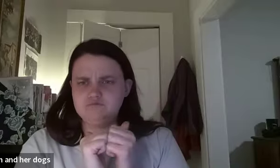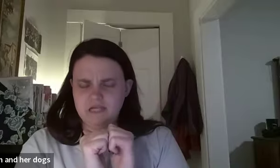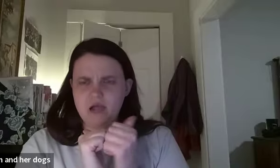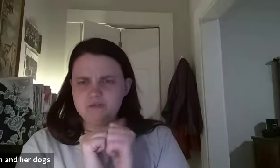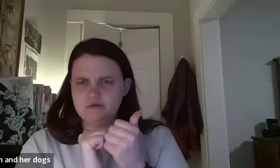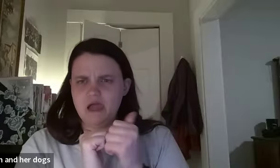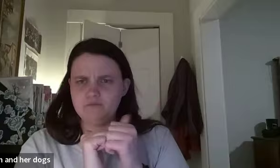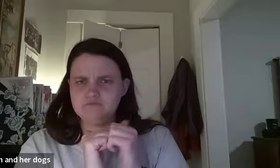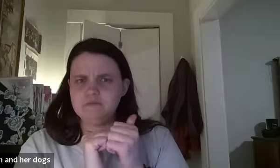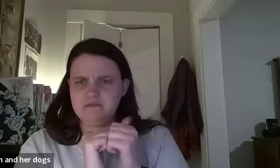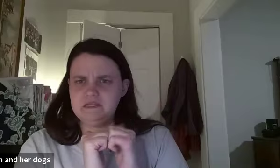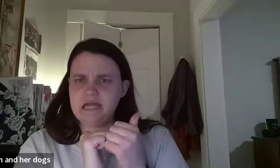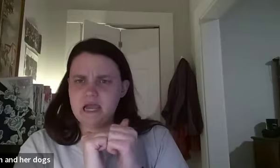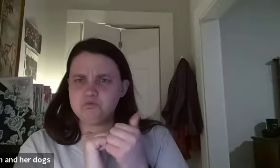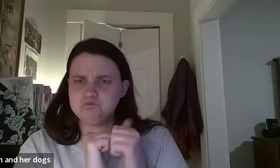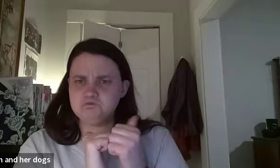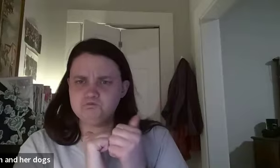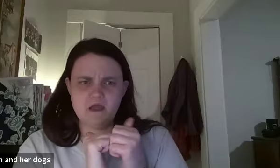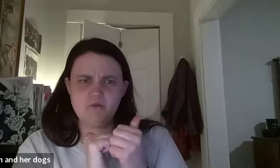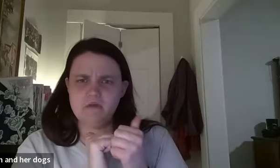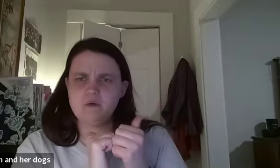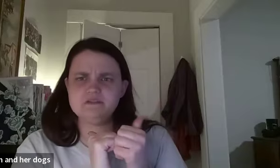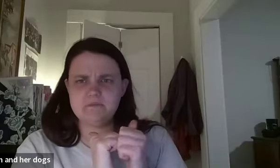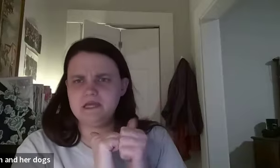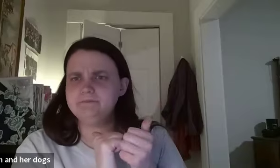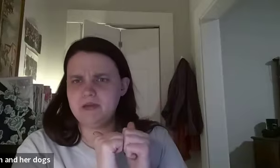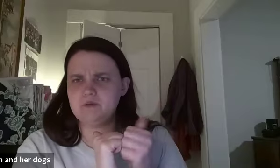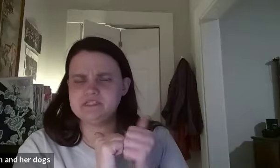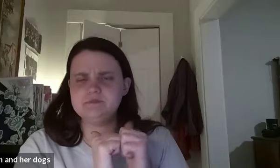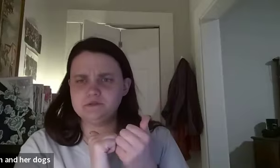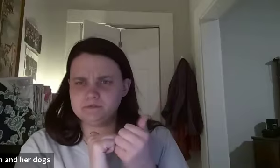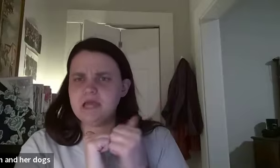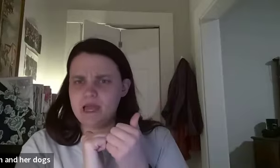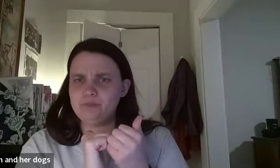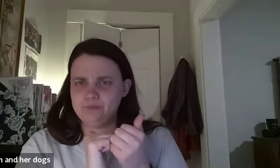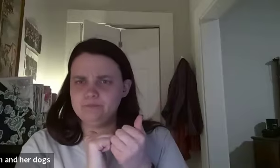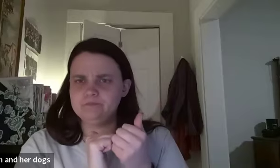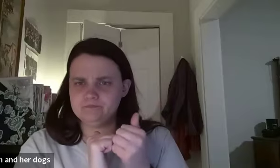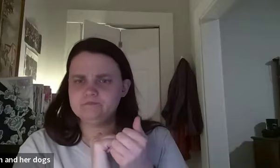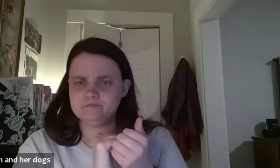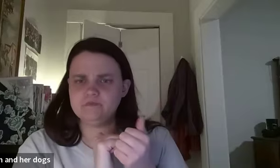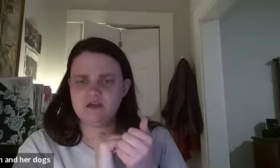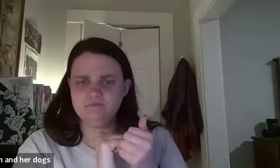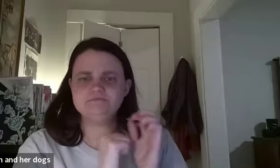Like I would do how at the end. How? How? How was that made? How was this built? How? Okay?